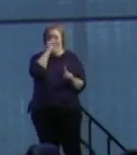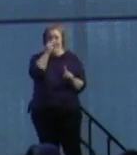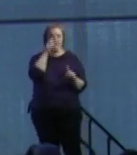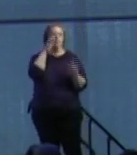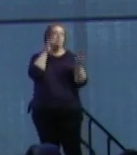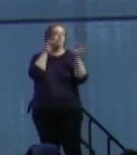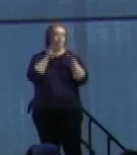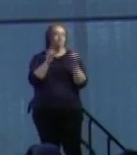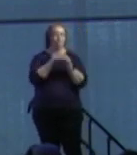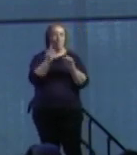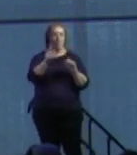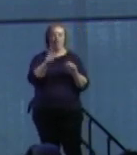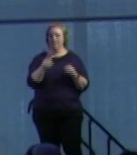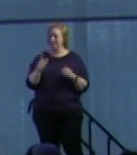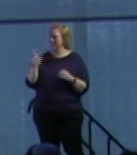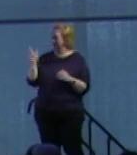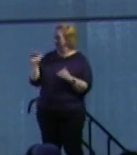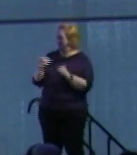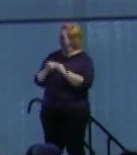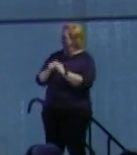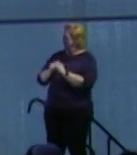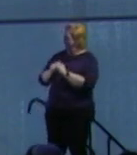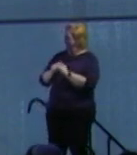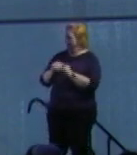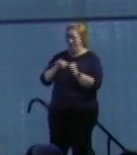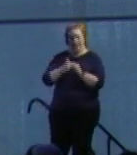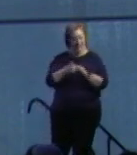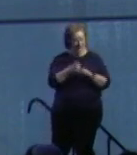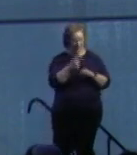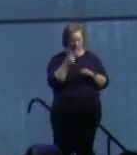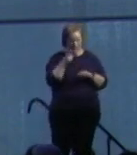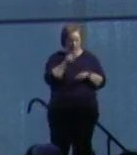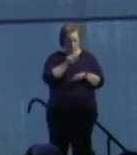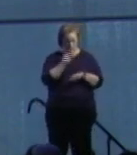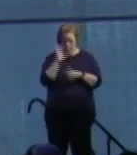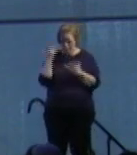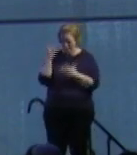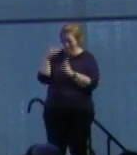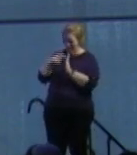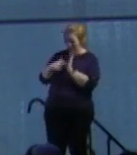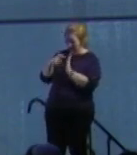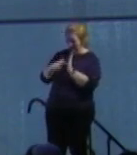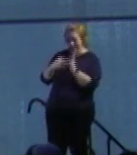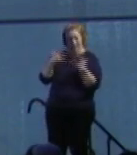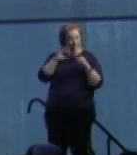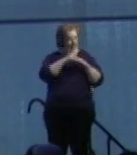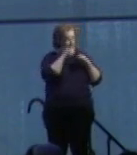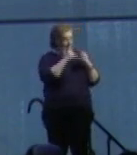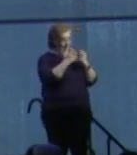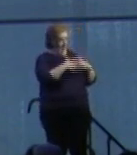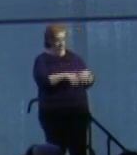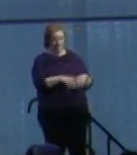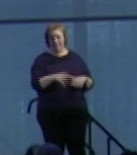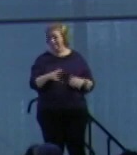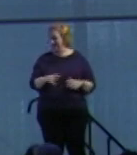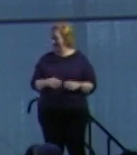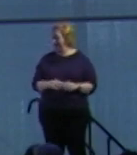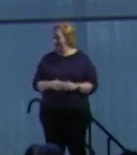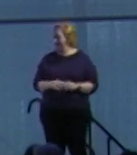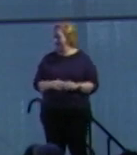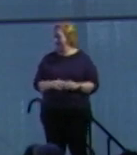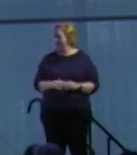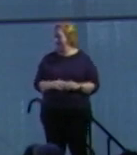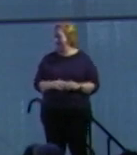do you play? Like, what are the guidelines? How does it work? Yeah. How are the guidelines here? What are the guidelines? That's